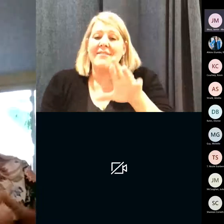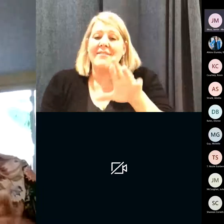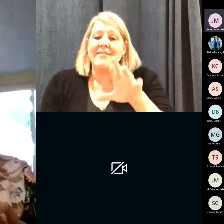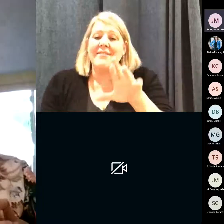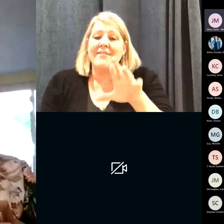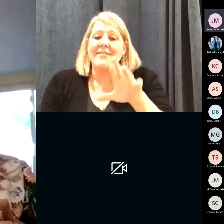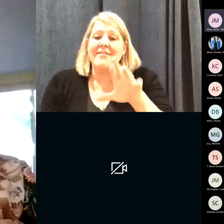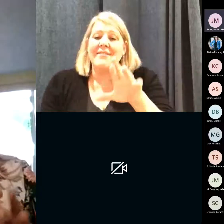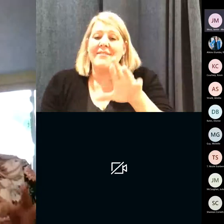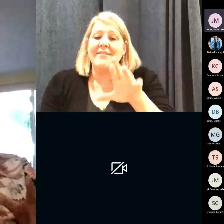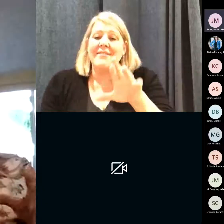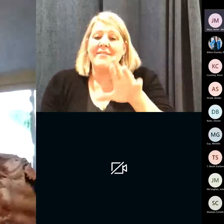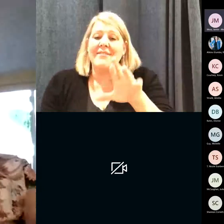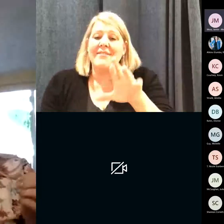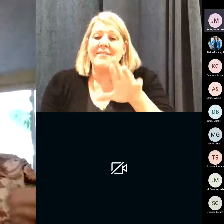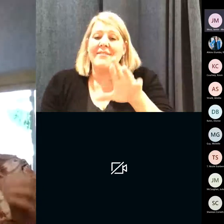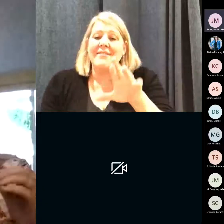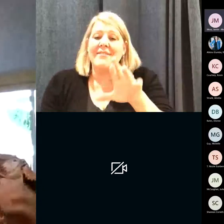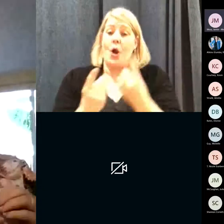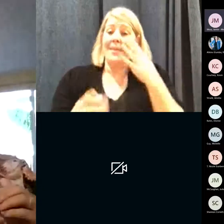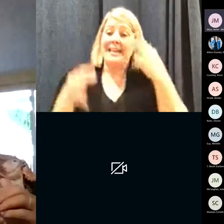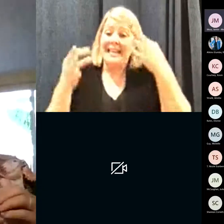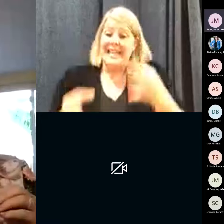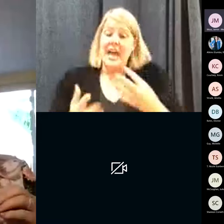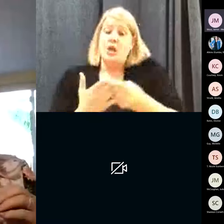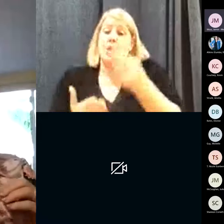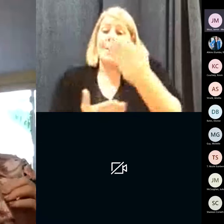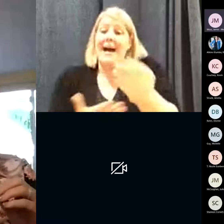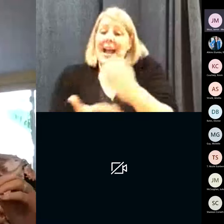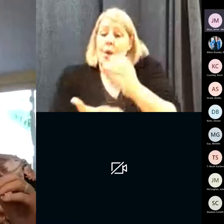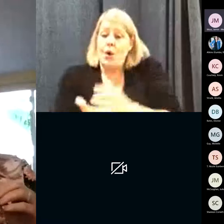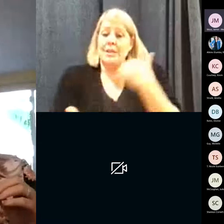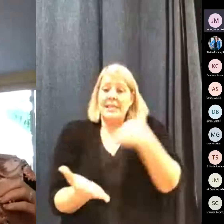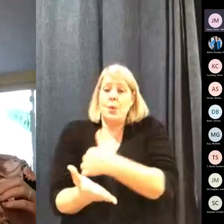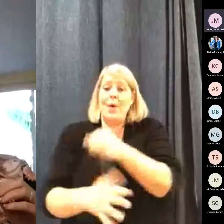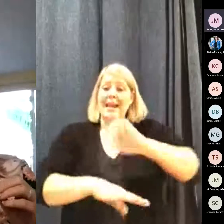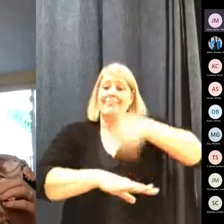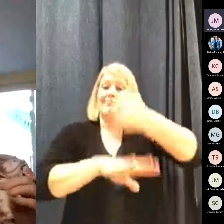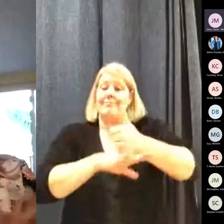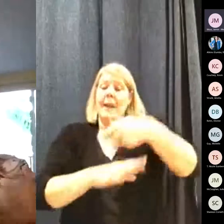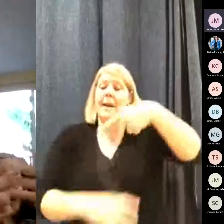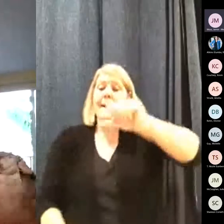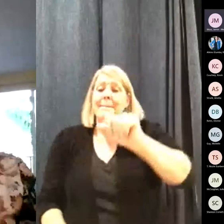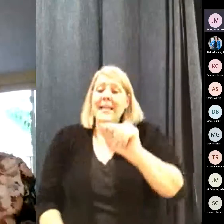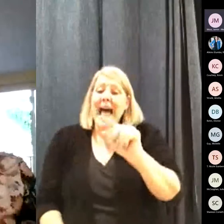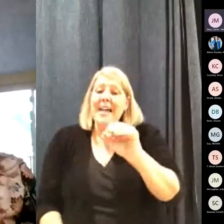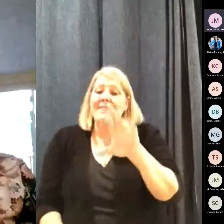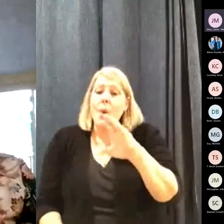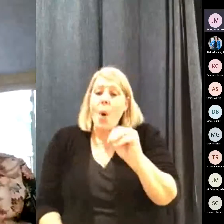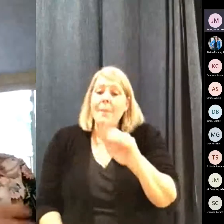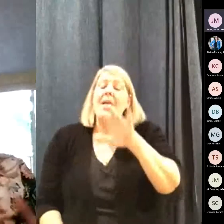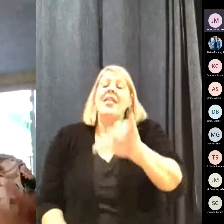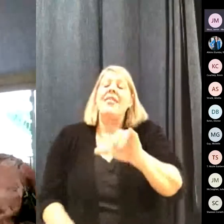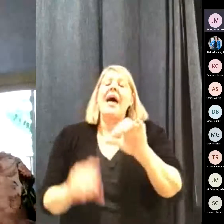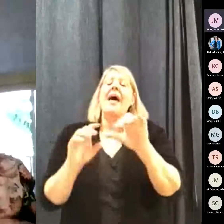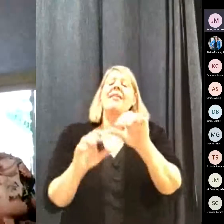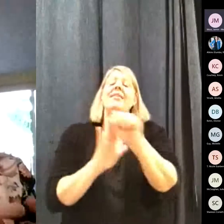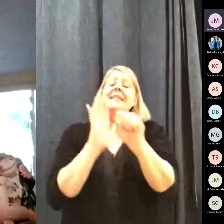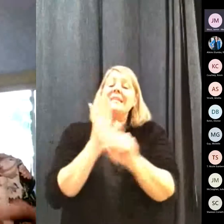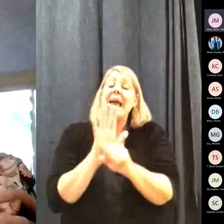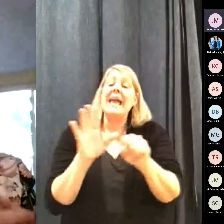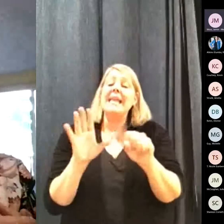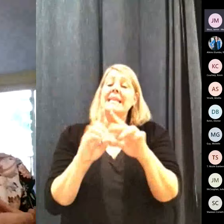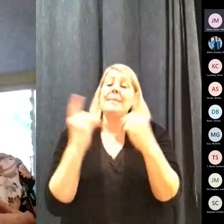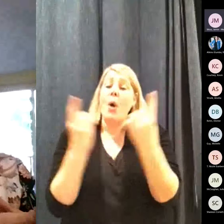to purchase these courses, we created a platform that the State Department, that all of you will use. So it was